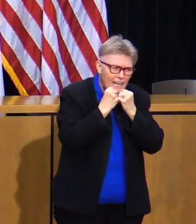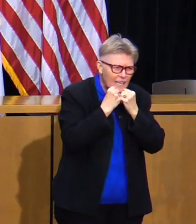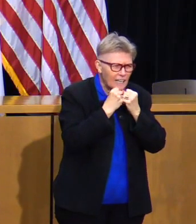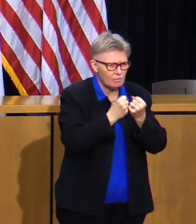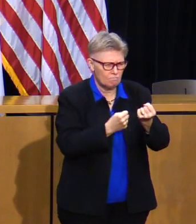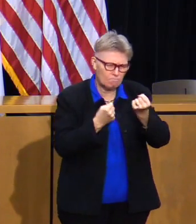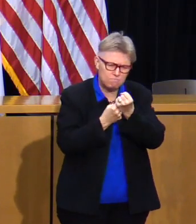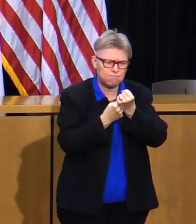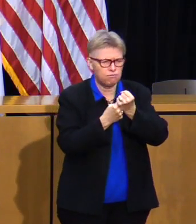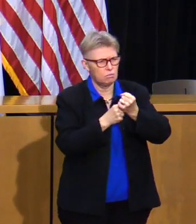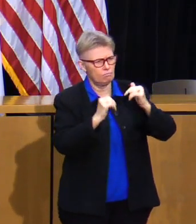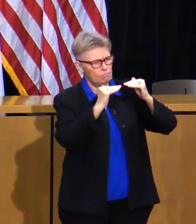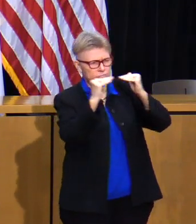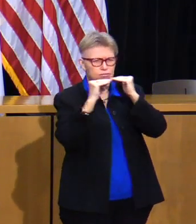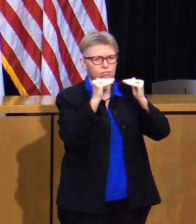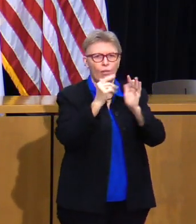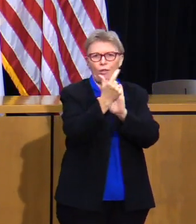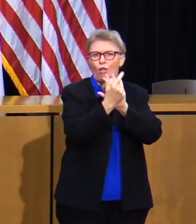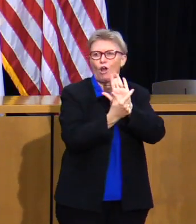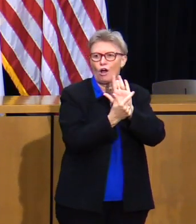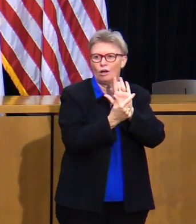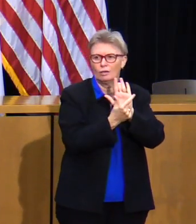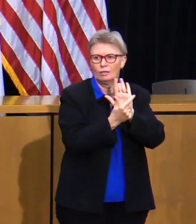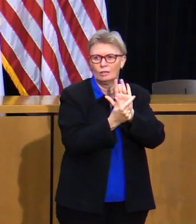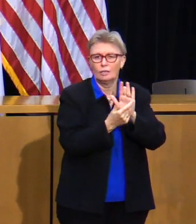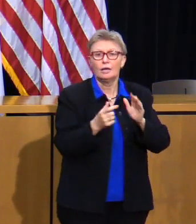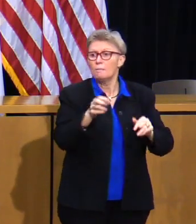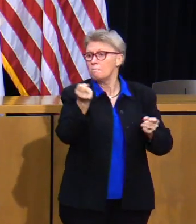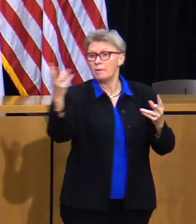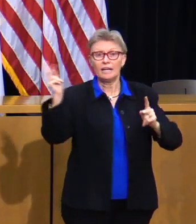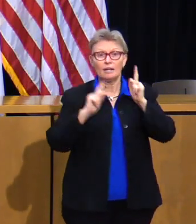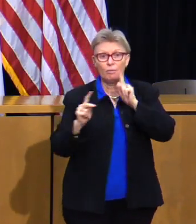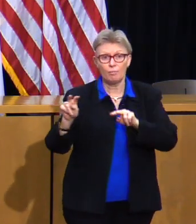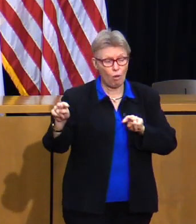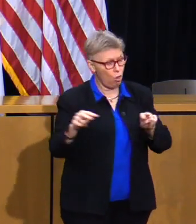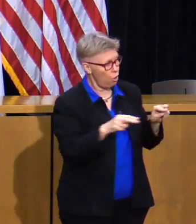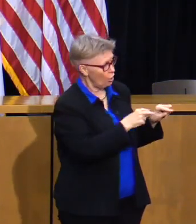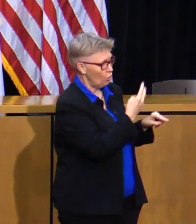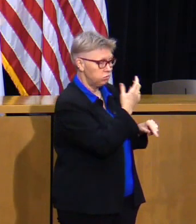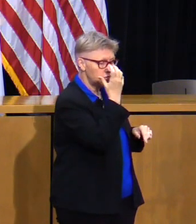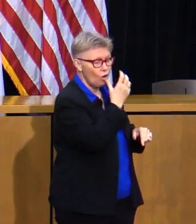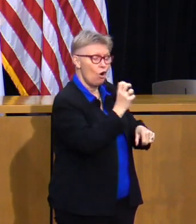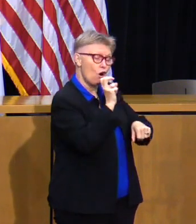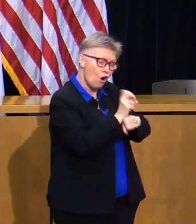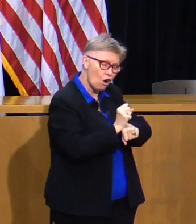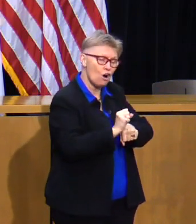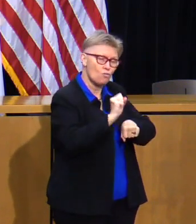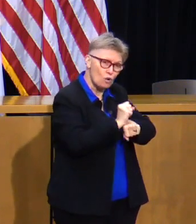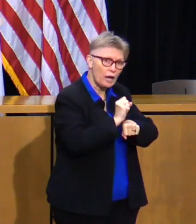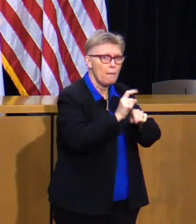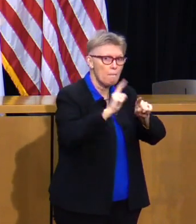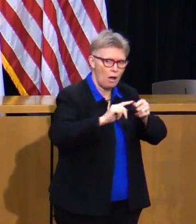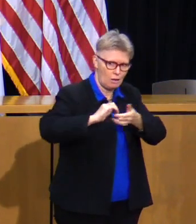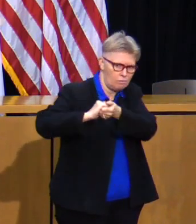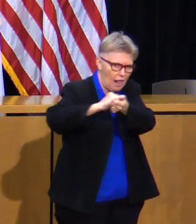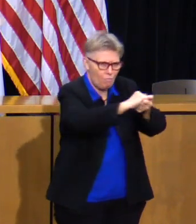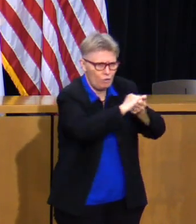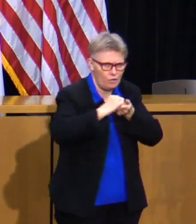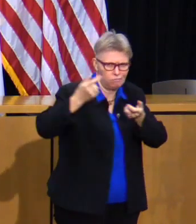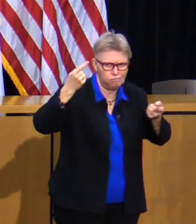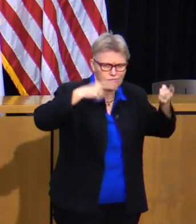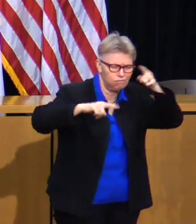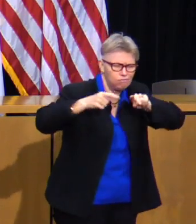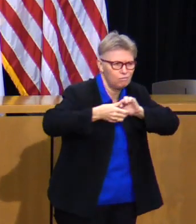for justice. Time and again, she has been described as hardworking, capable, and collaborative. And throughout